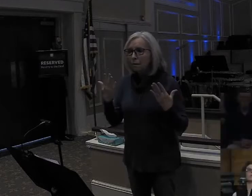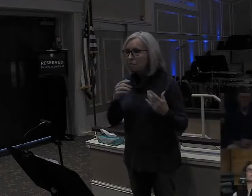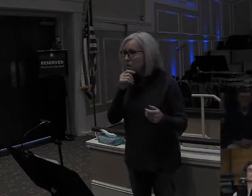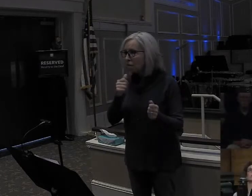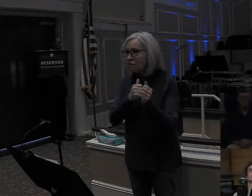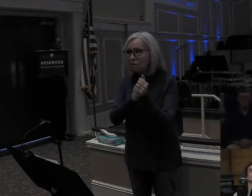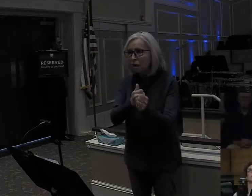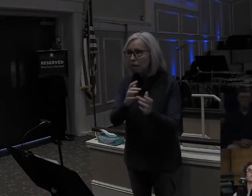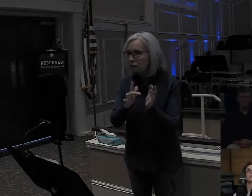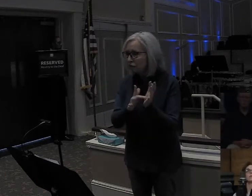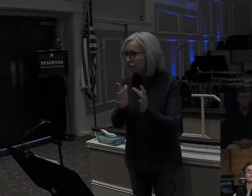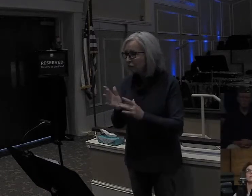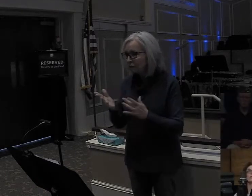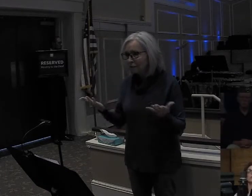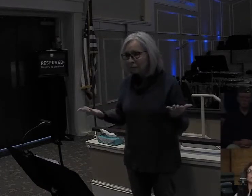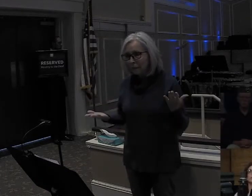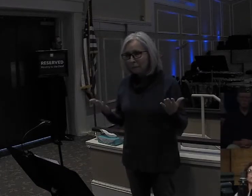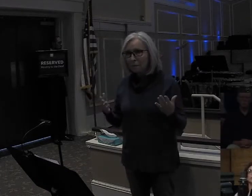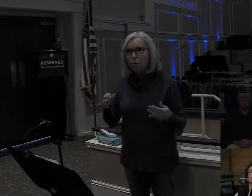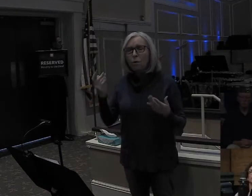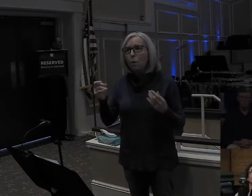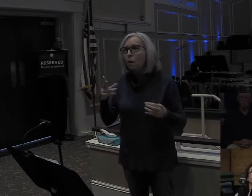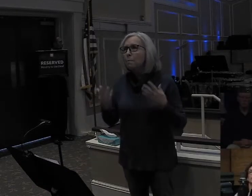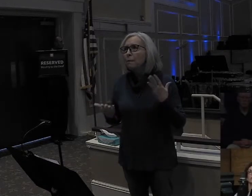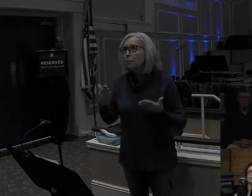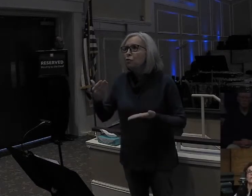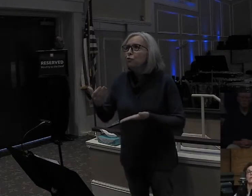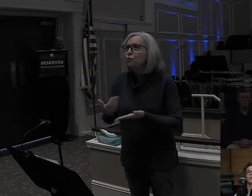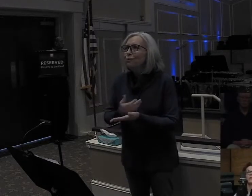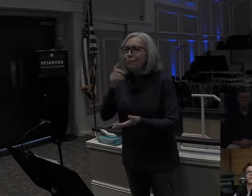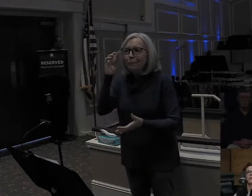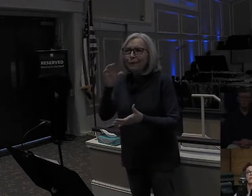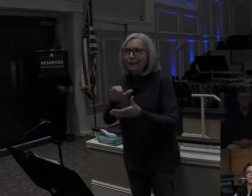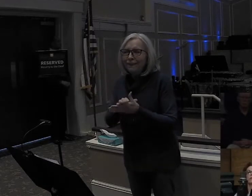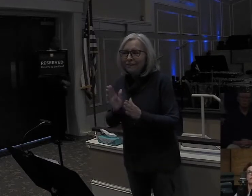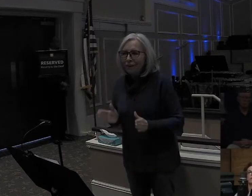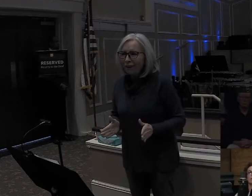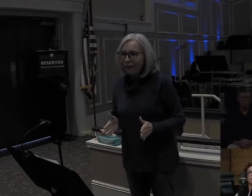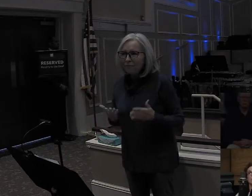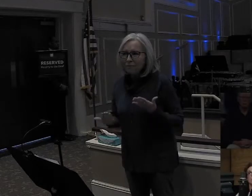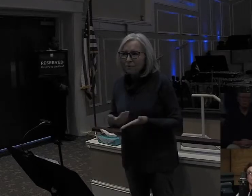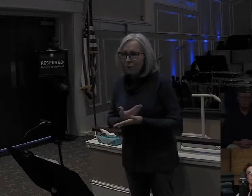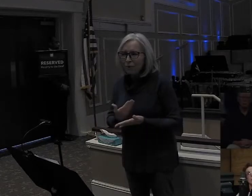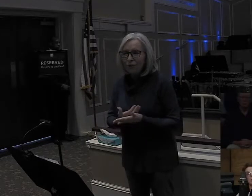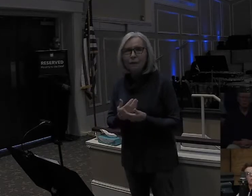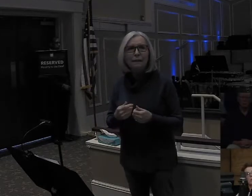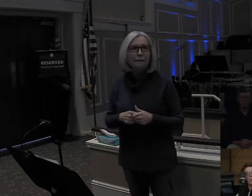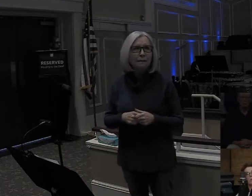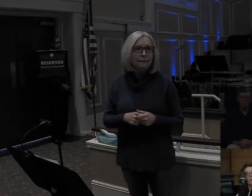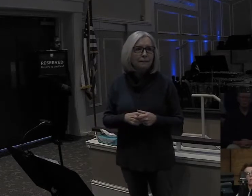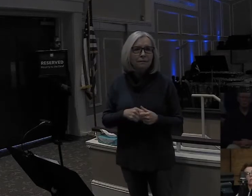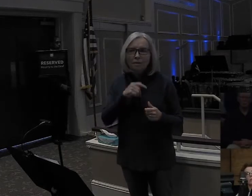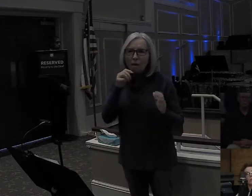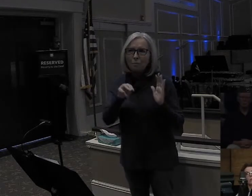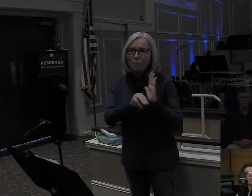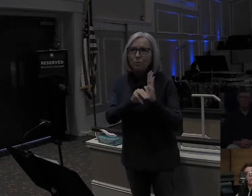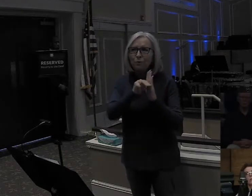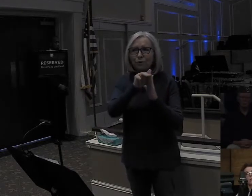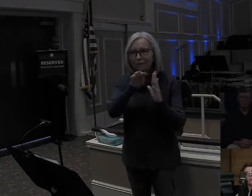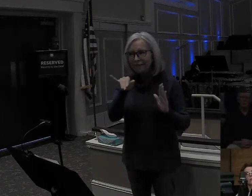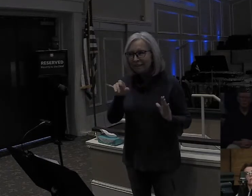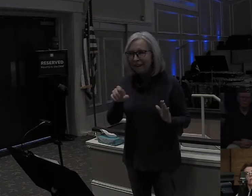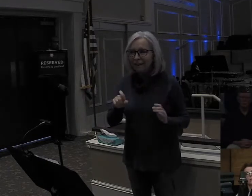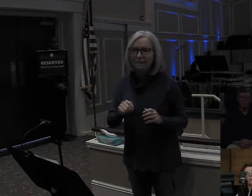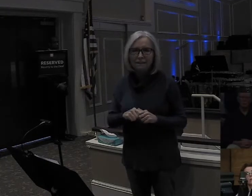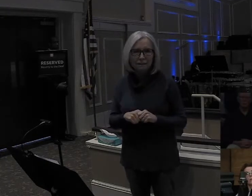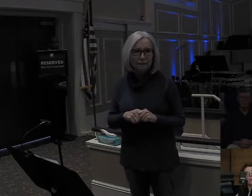Jesus, or that are very, very new believers. It's welcome for anyone, if you're a mature believer or not. But the goal is